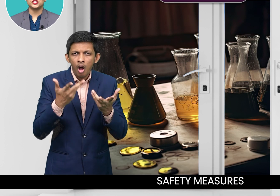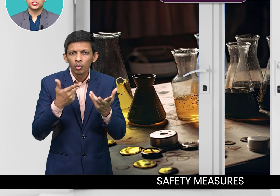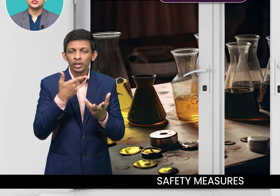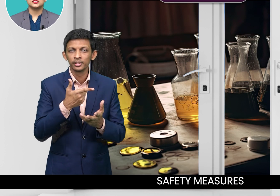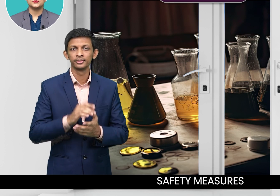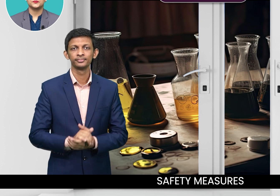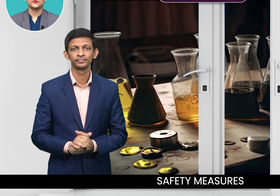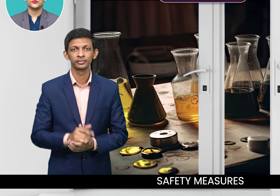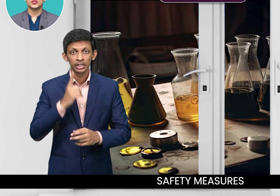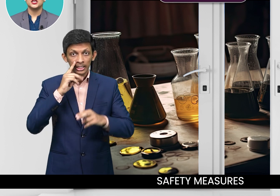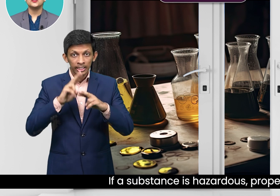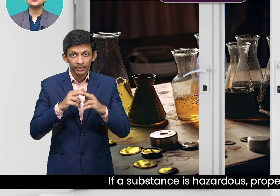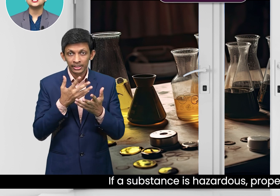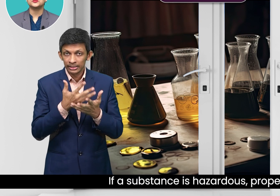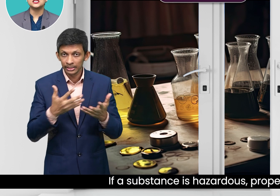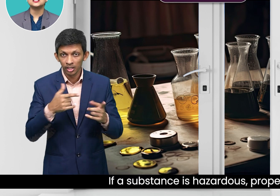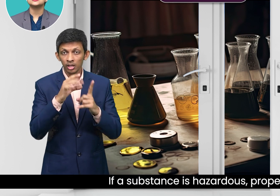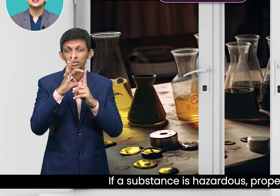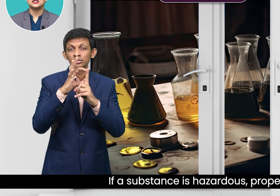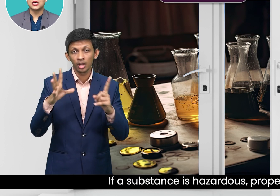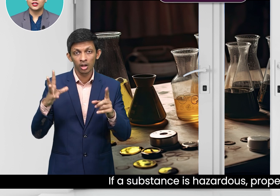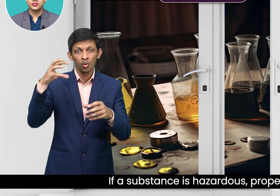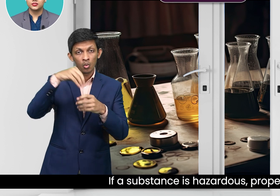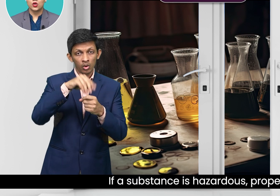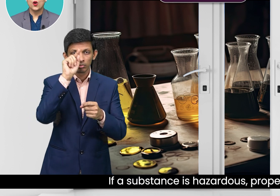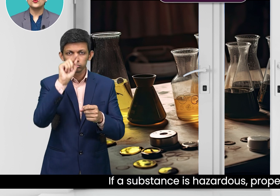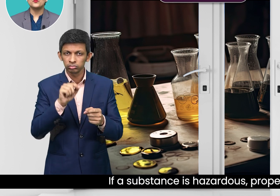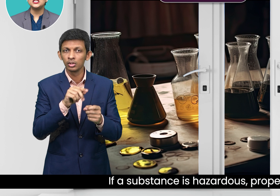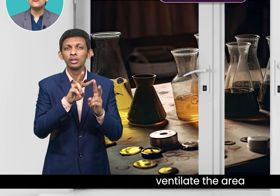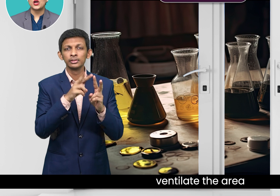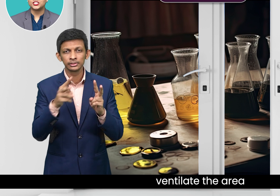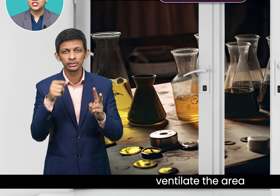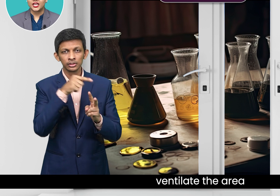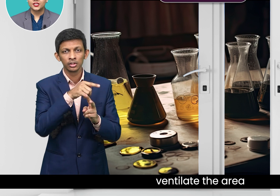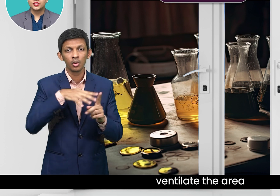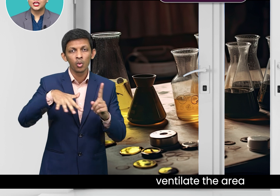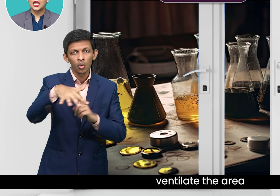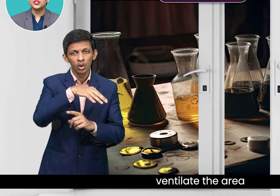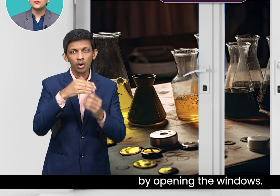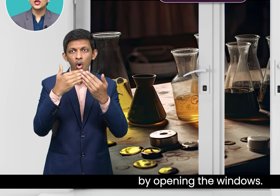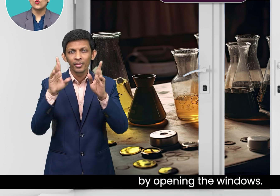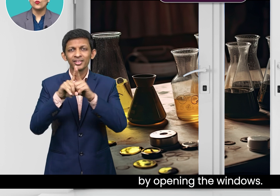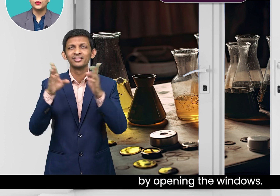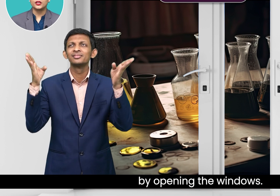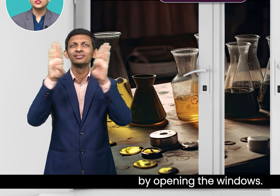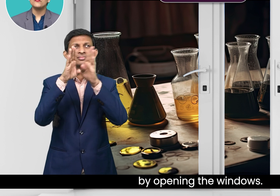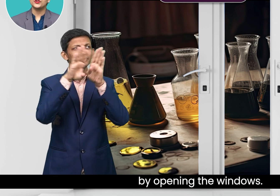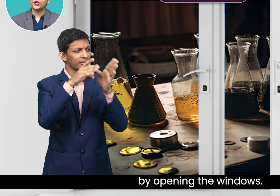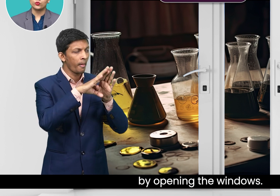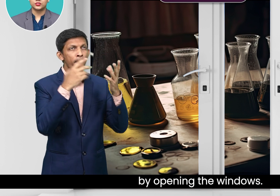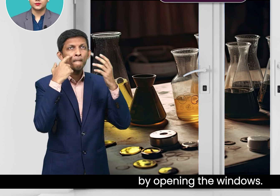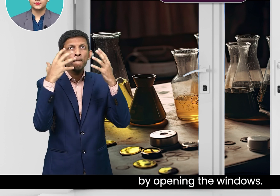Safety measures. If a substance is hazardous, properly ventilate the area by opening